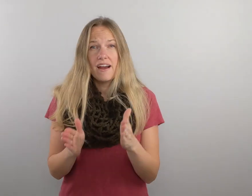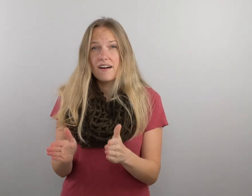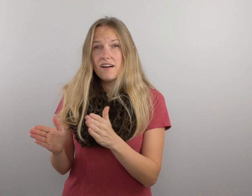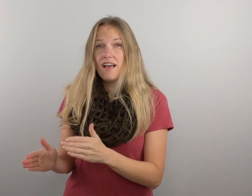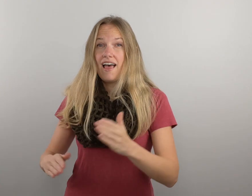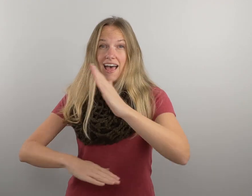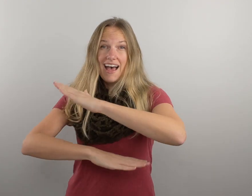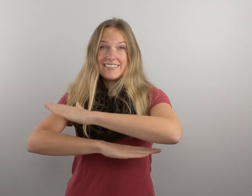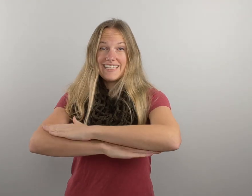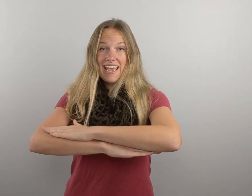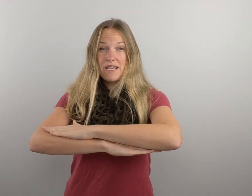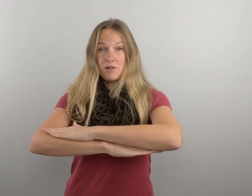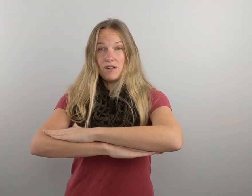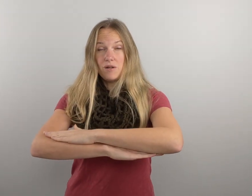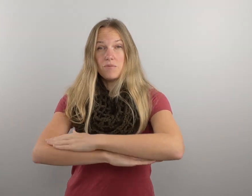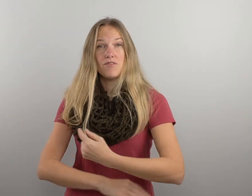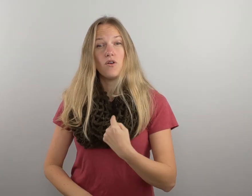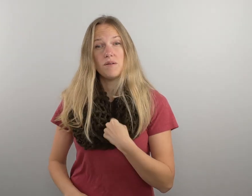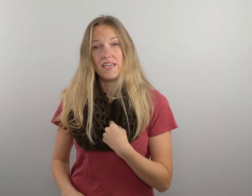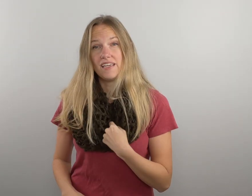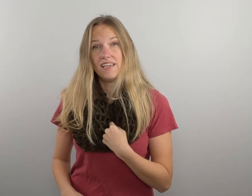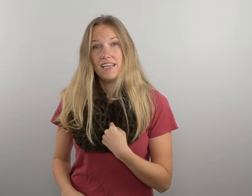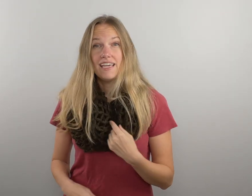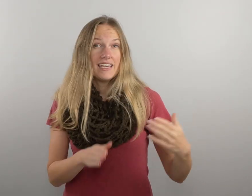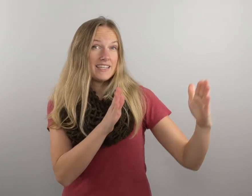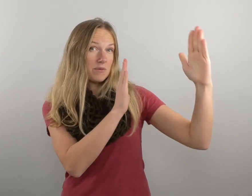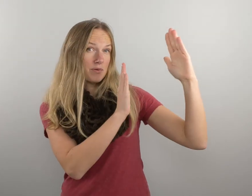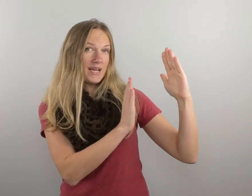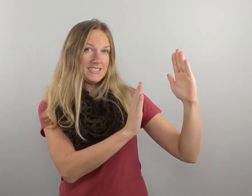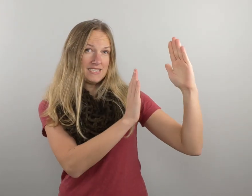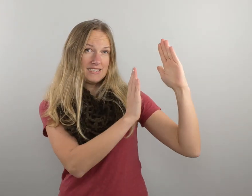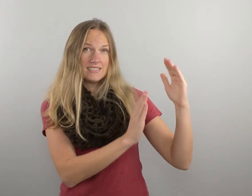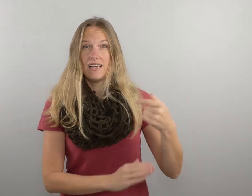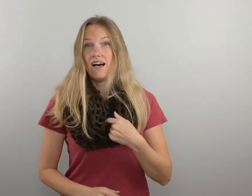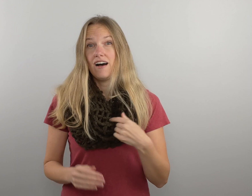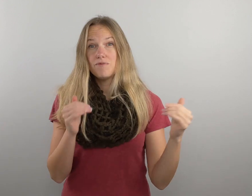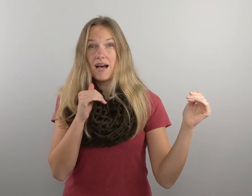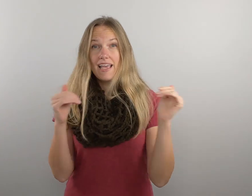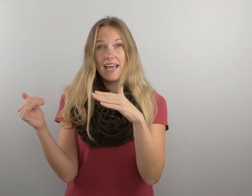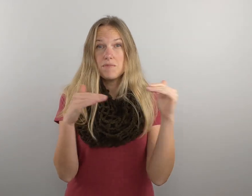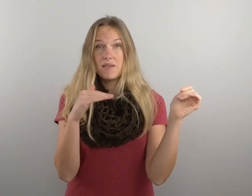prepare a table before me in the presence of my